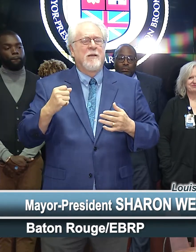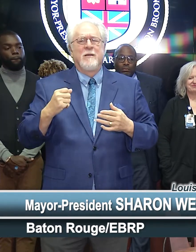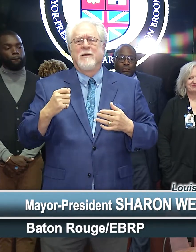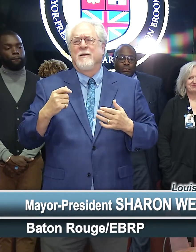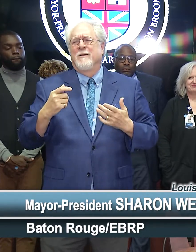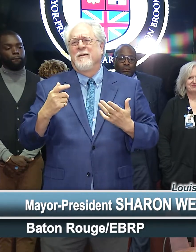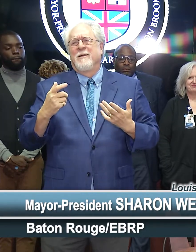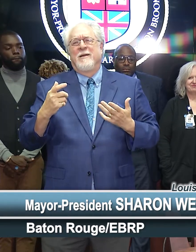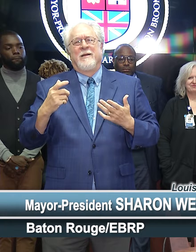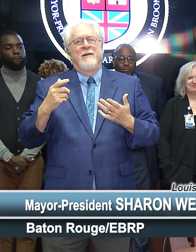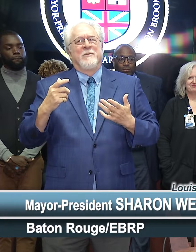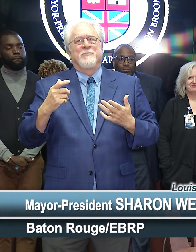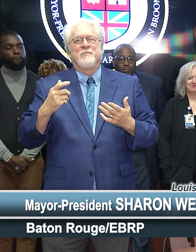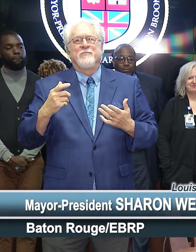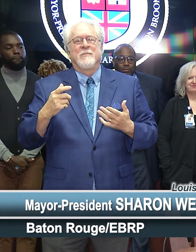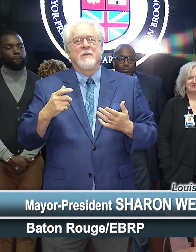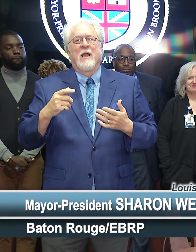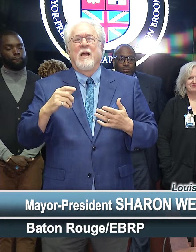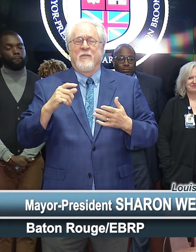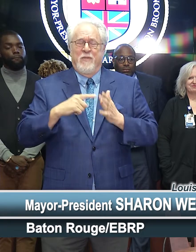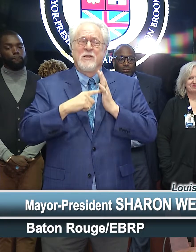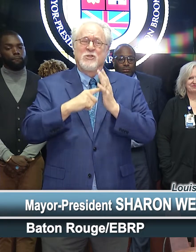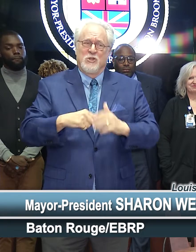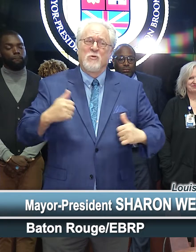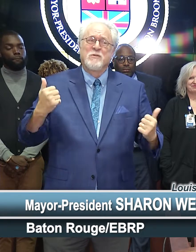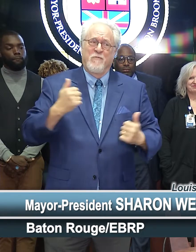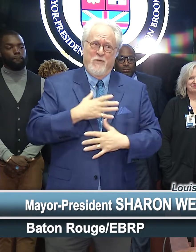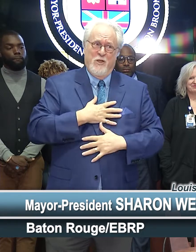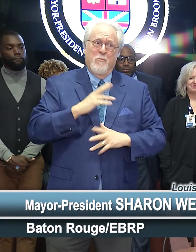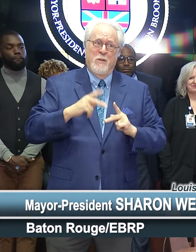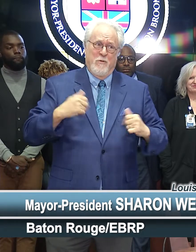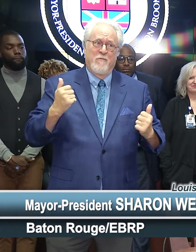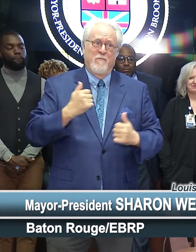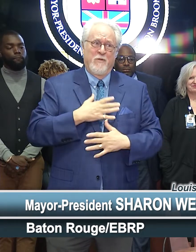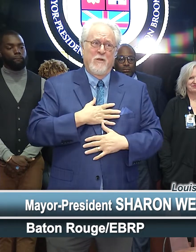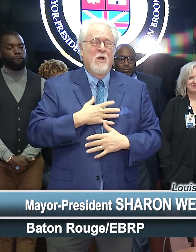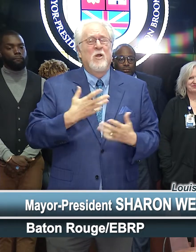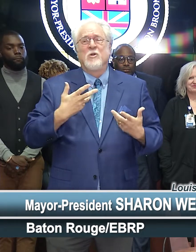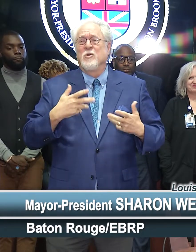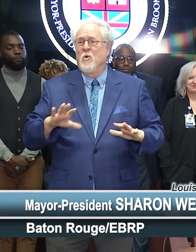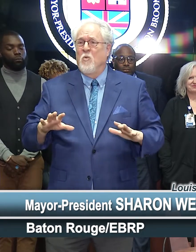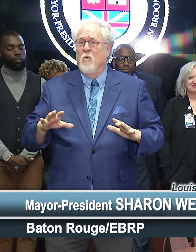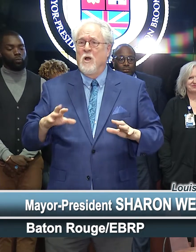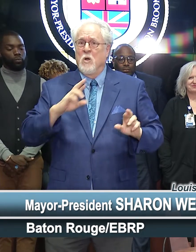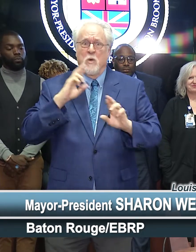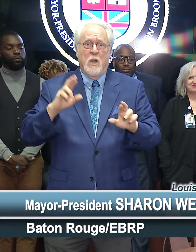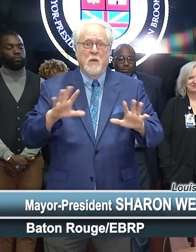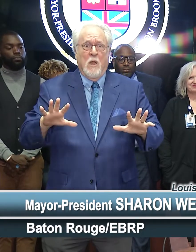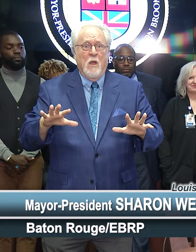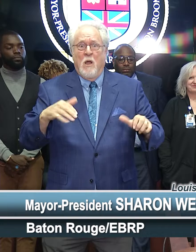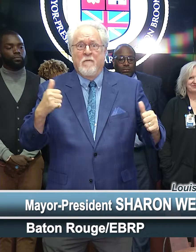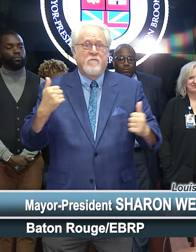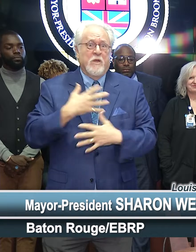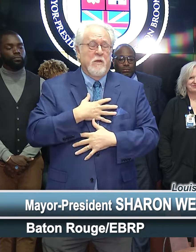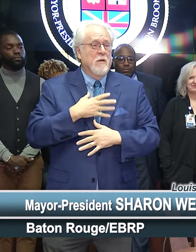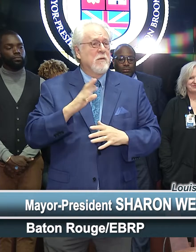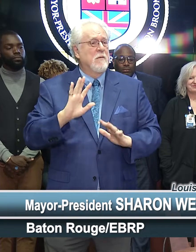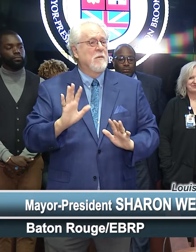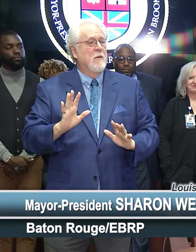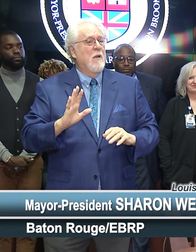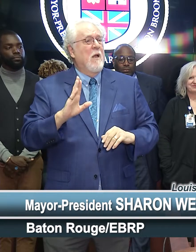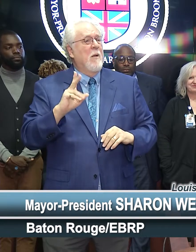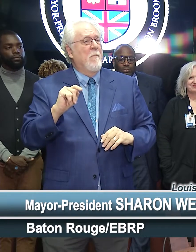represents perhaps fear, that people are fearful. And we don't want people to react fearfully,